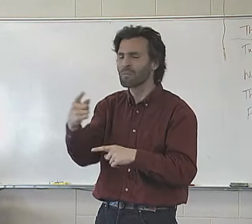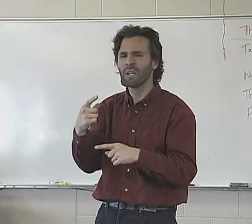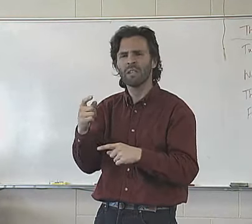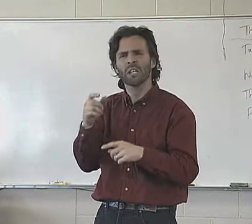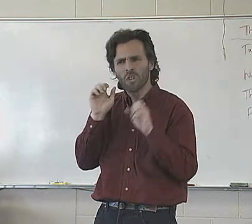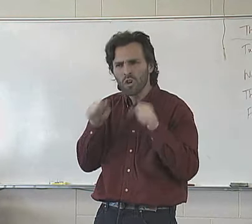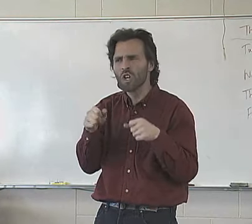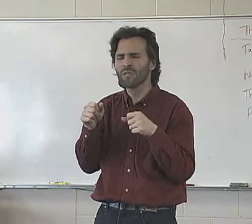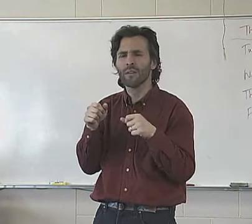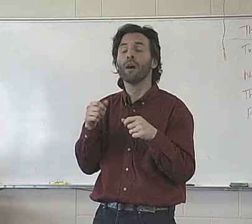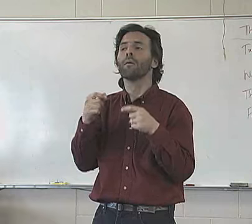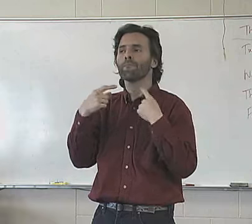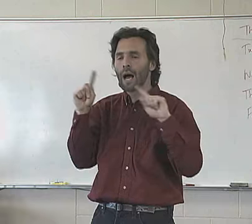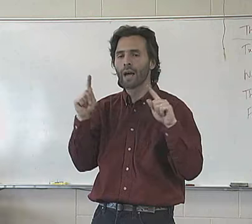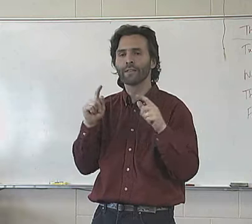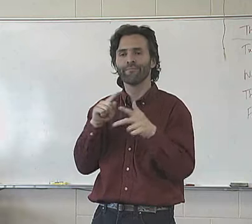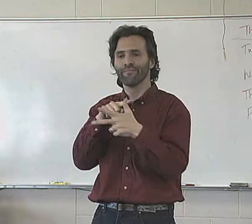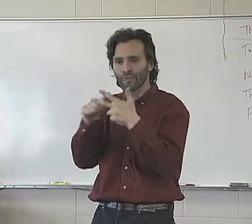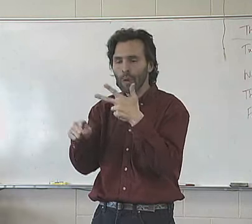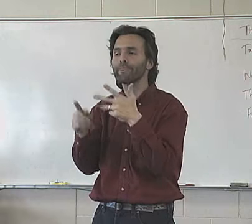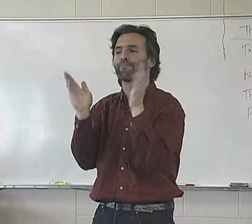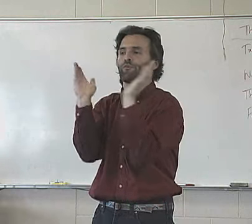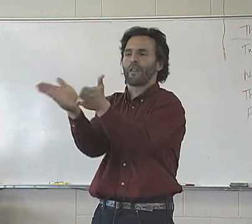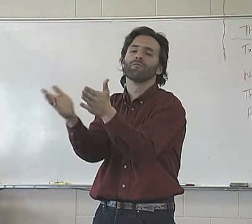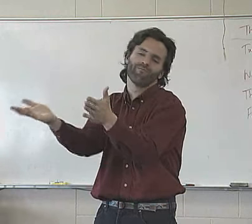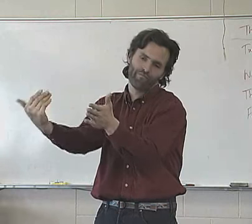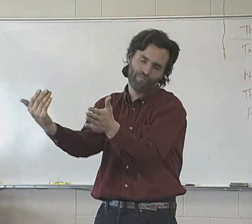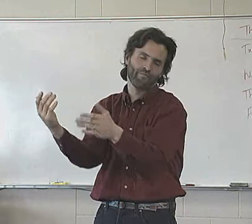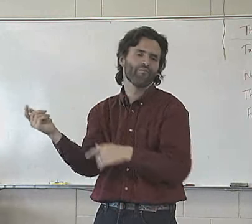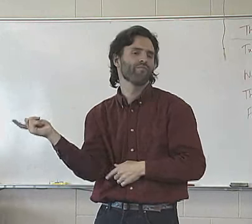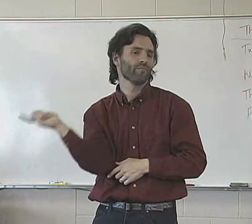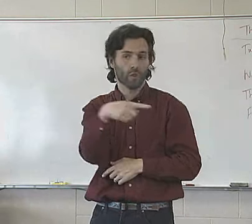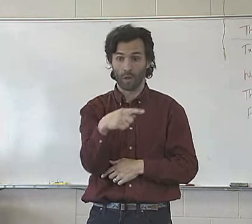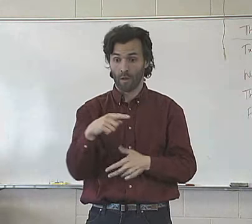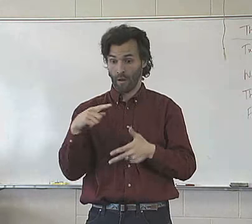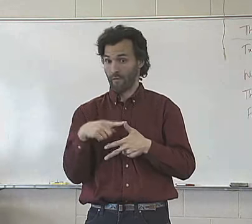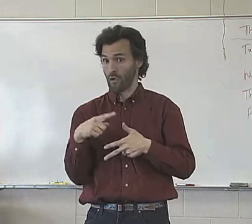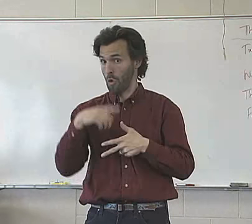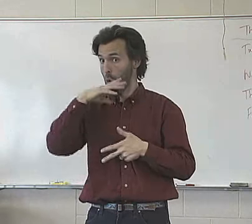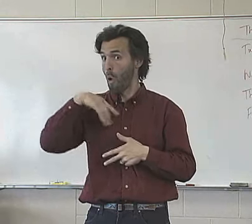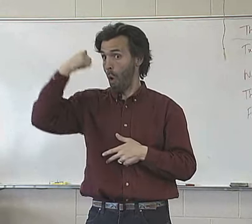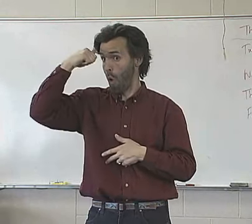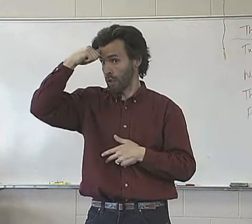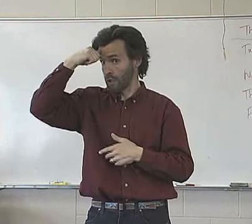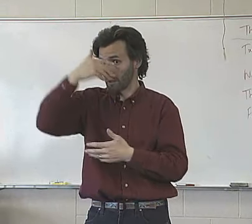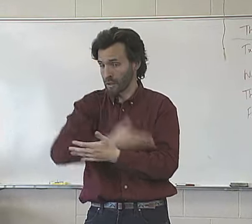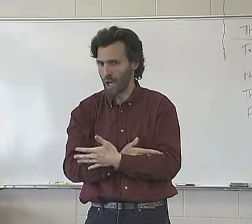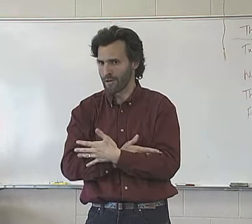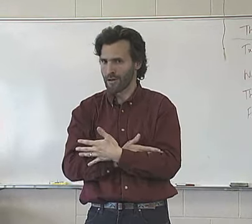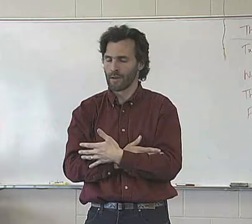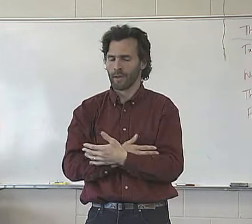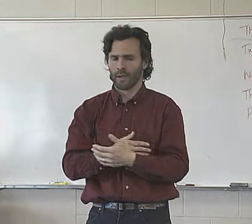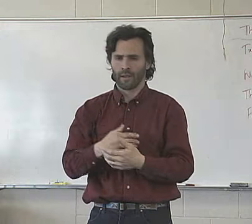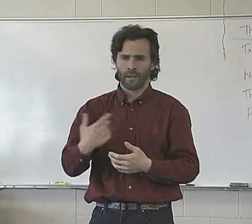it. So finally, he got him around to his way of thinking. So the first one to go out was the oldest. He was a very cool